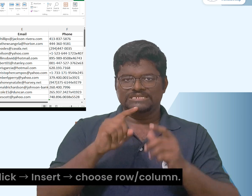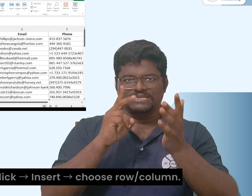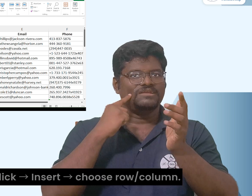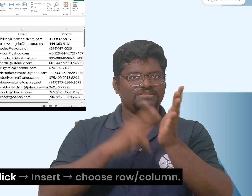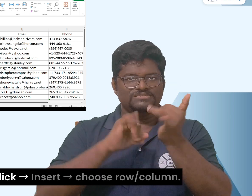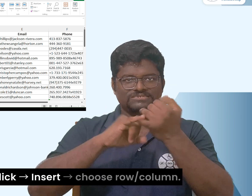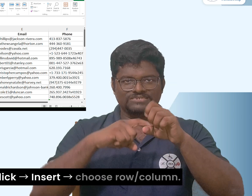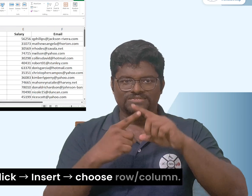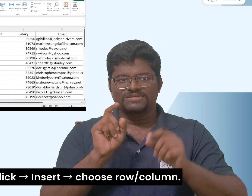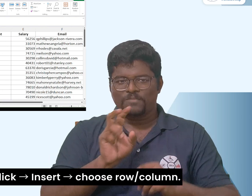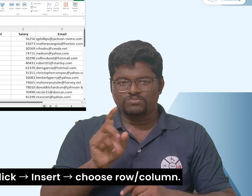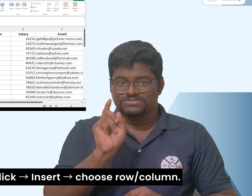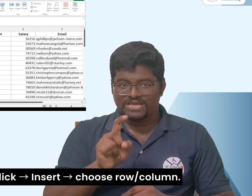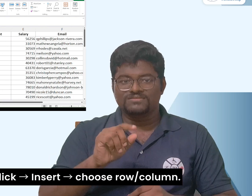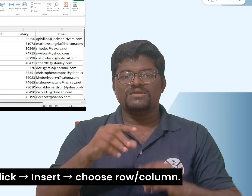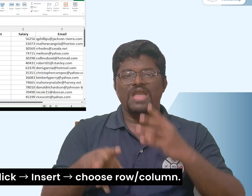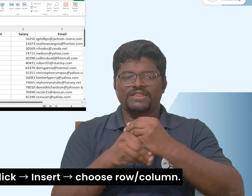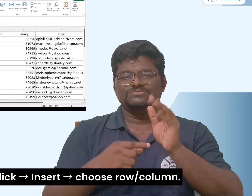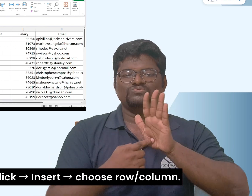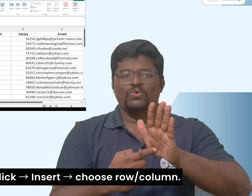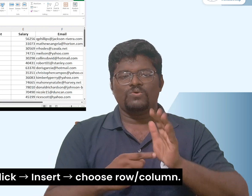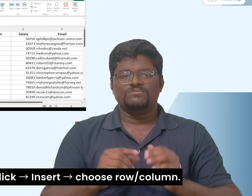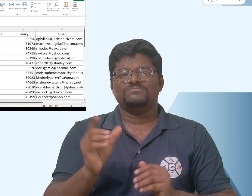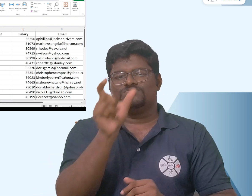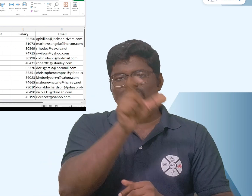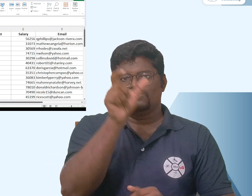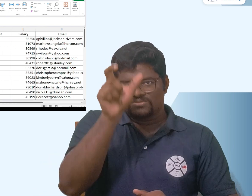Normally, you right-click Insert, choose row or column.